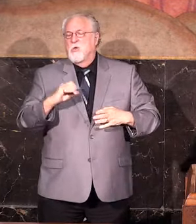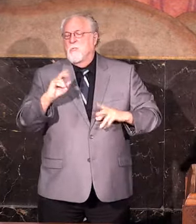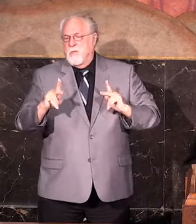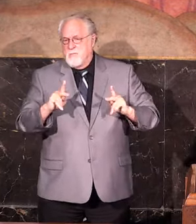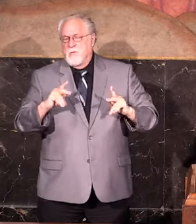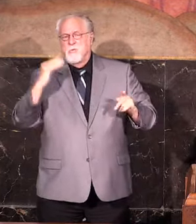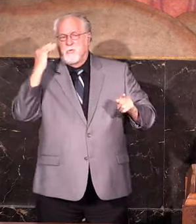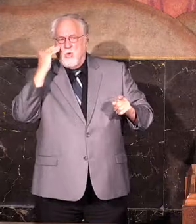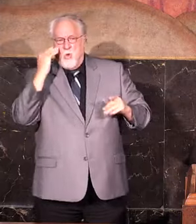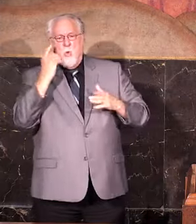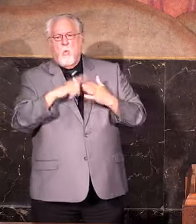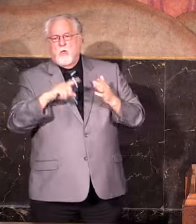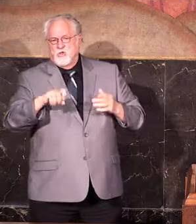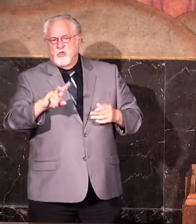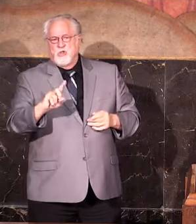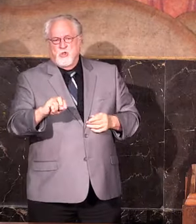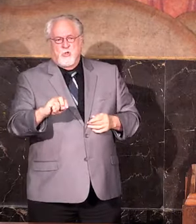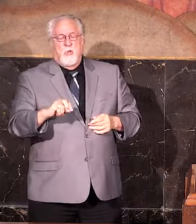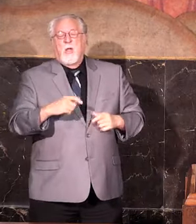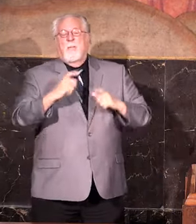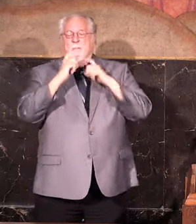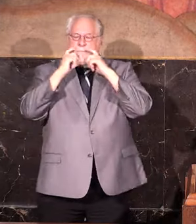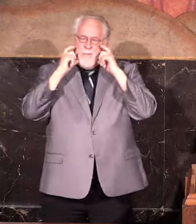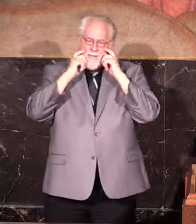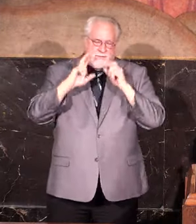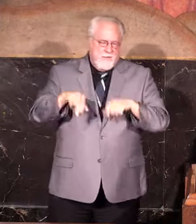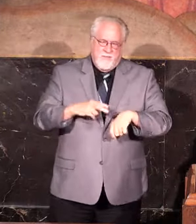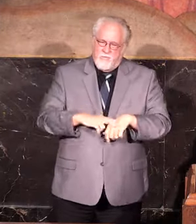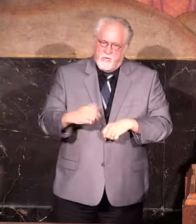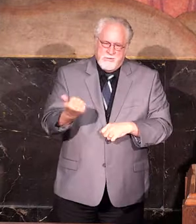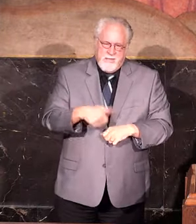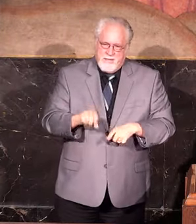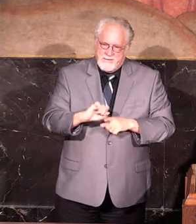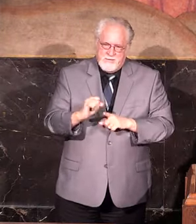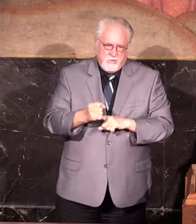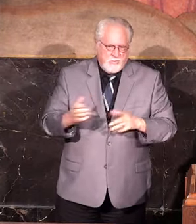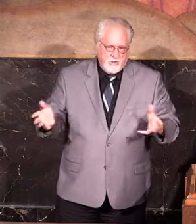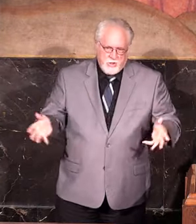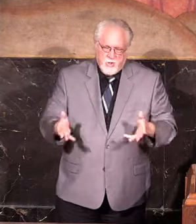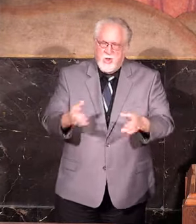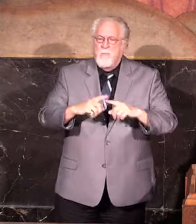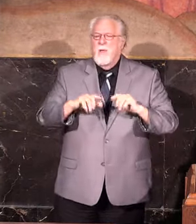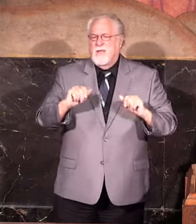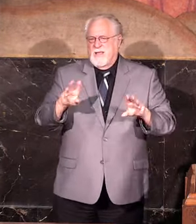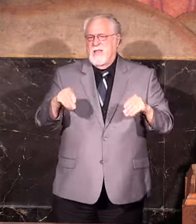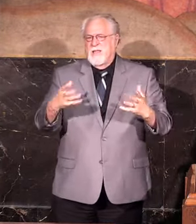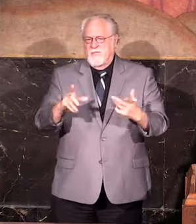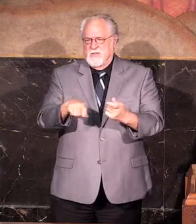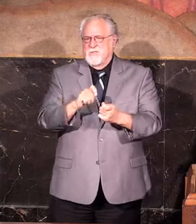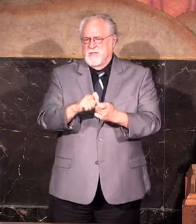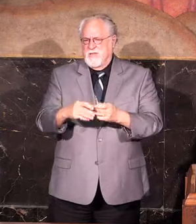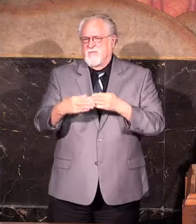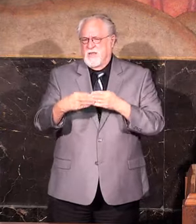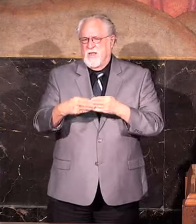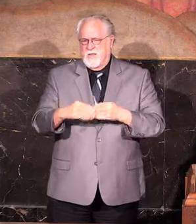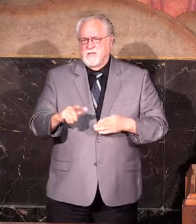what they should be utilizing. Again, masking, of course, in any type of situation is encouraged, but we can get you specific guidance around ride